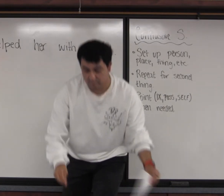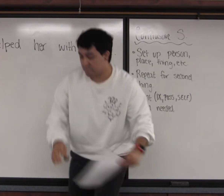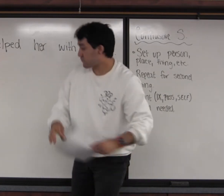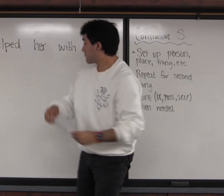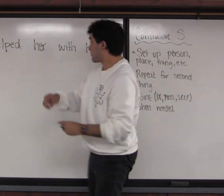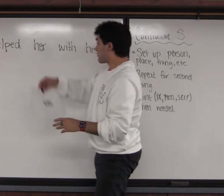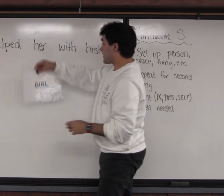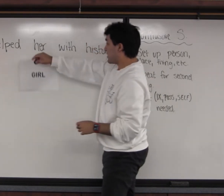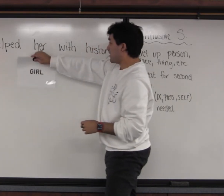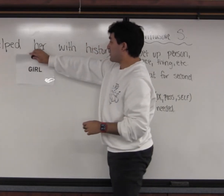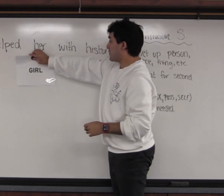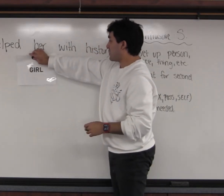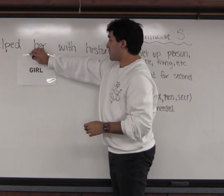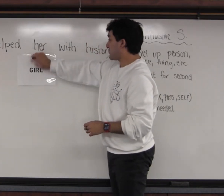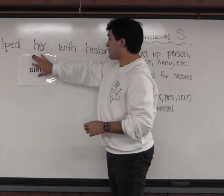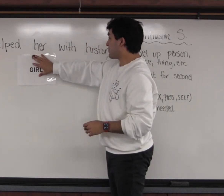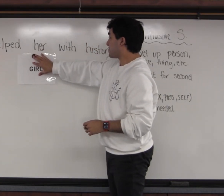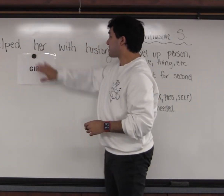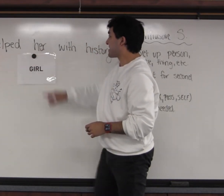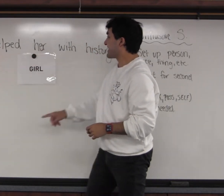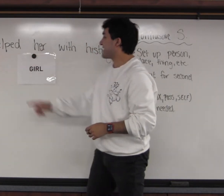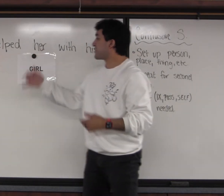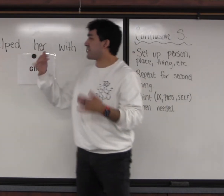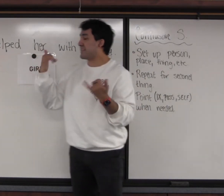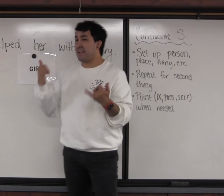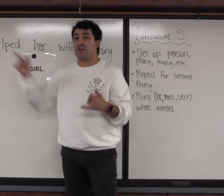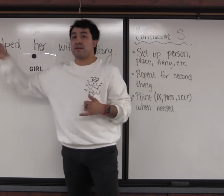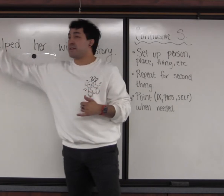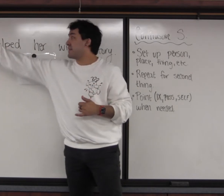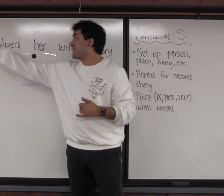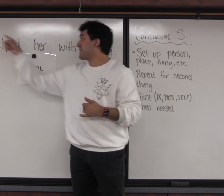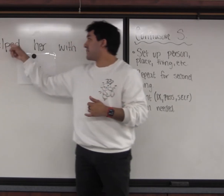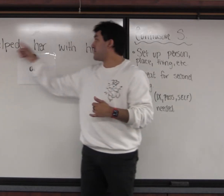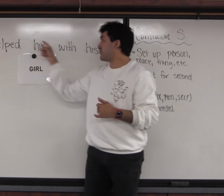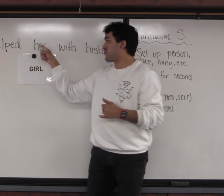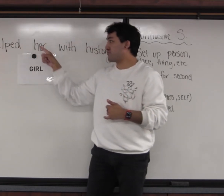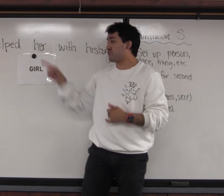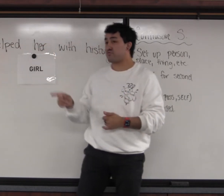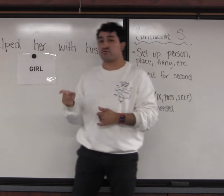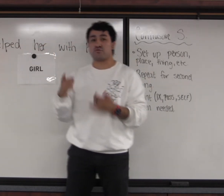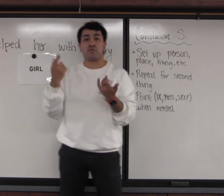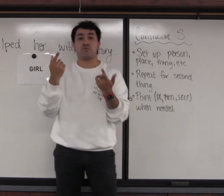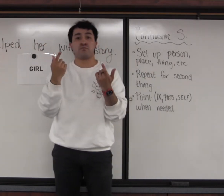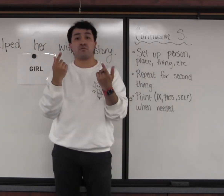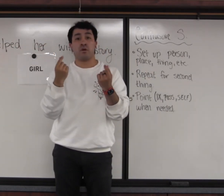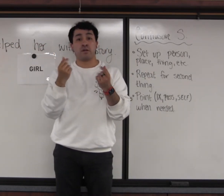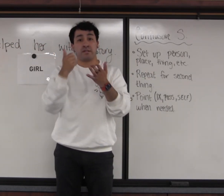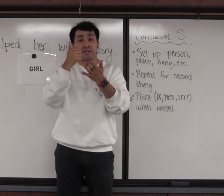And then we need girl. Okay. So now that